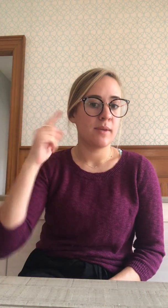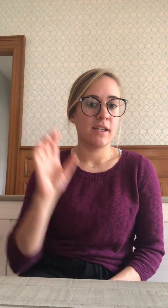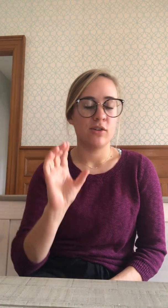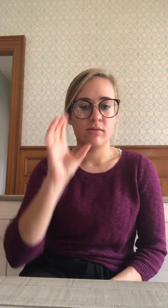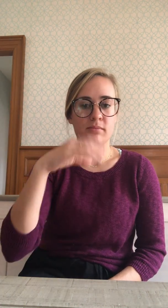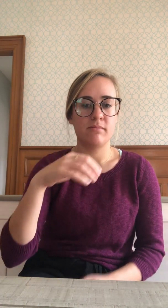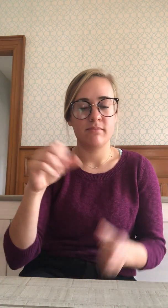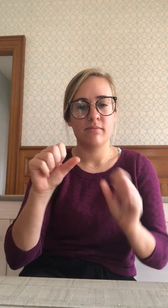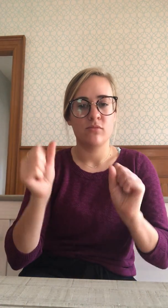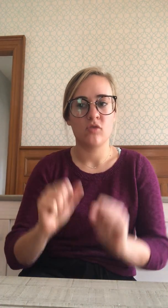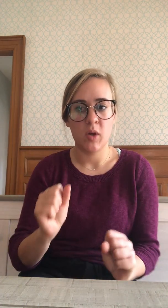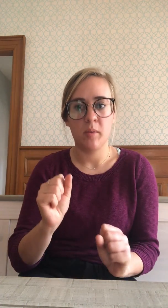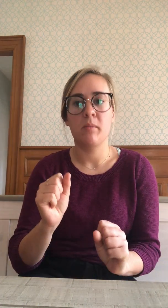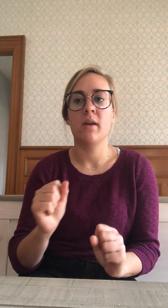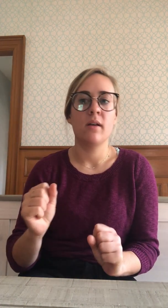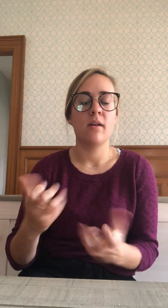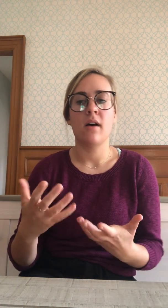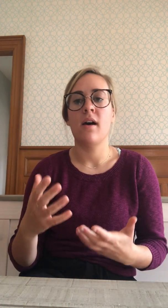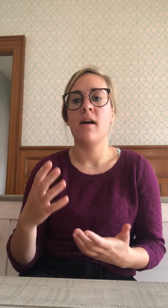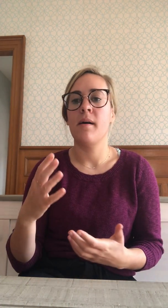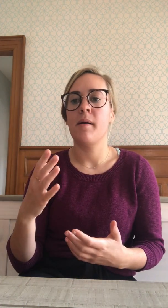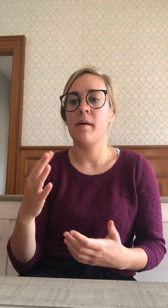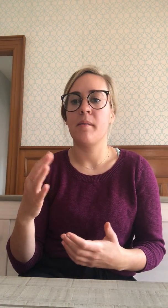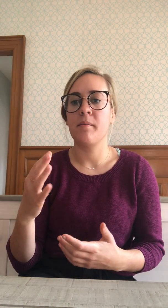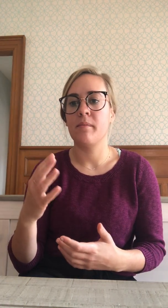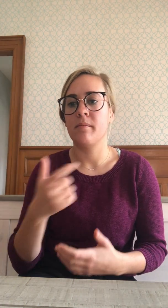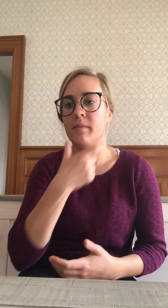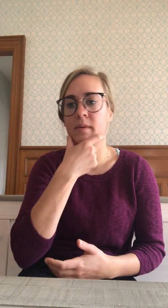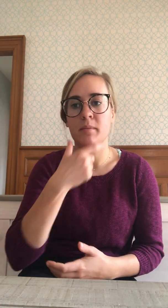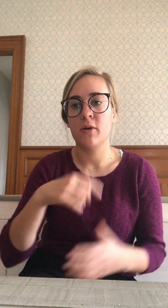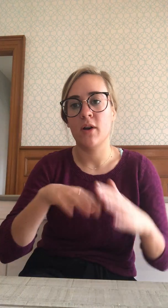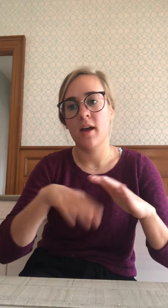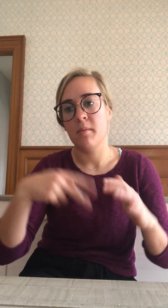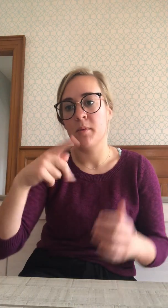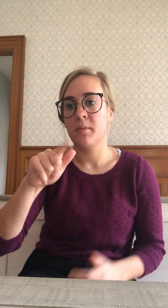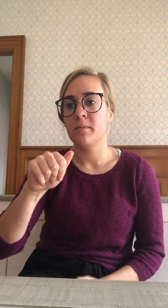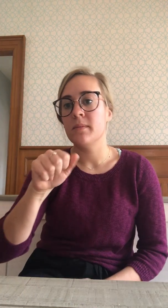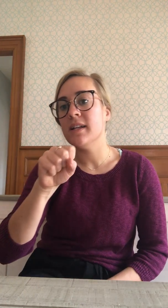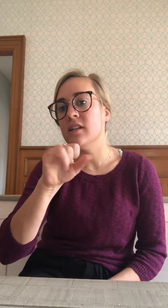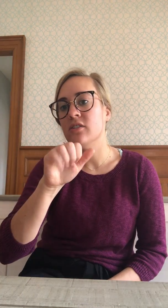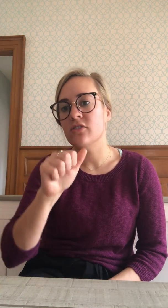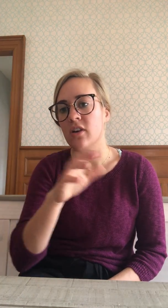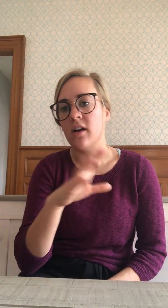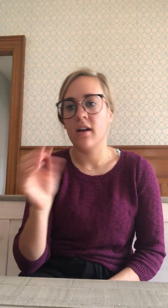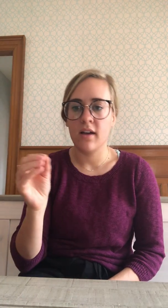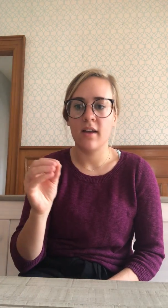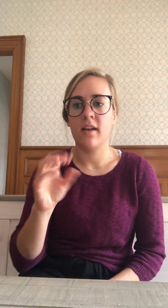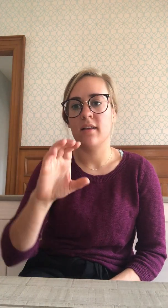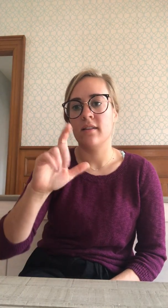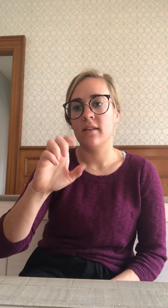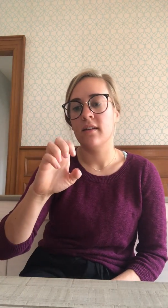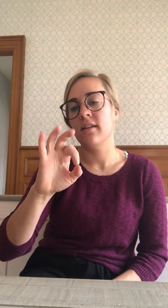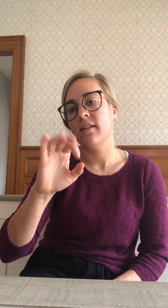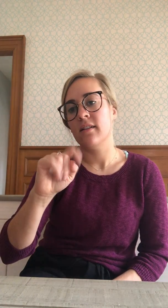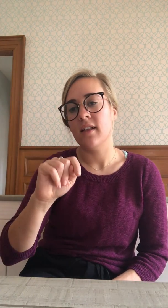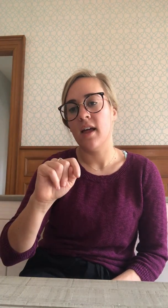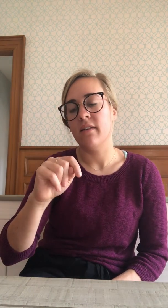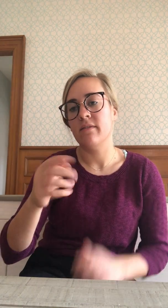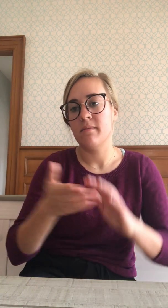is often seen, and a cleft palate is common. Infants may experience respiratory or feeding difficulties due